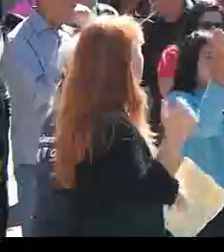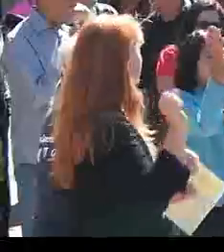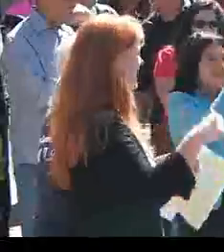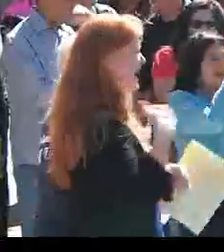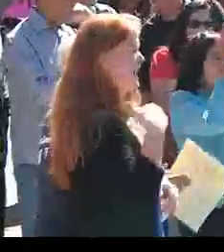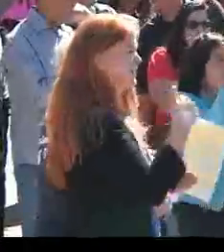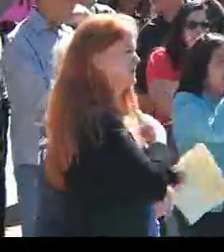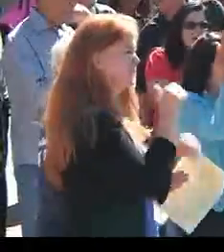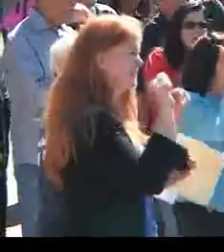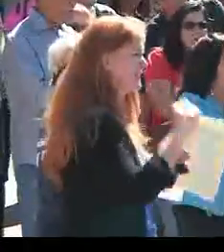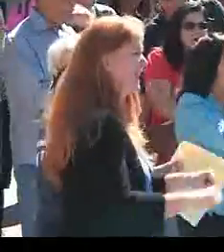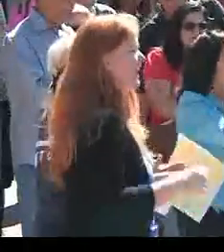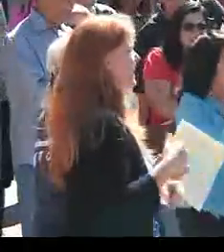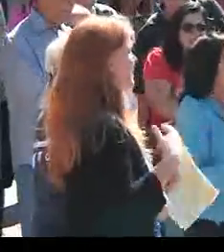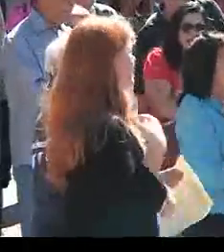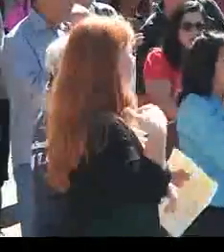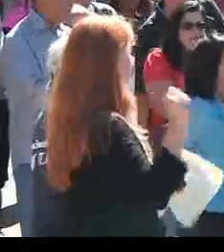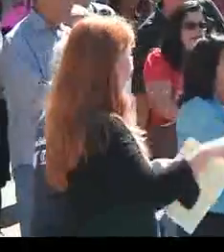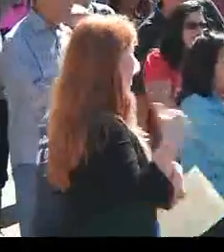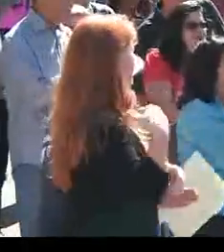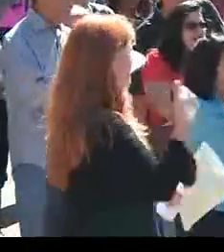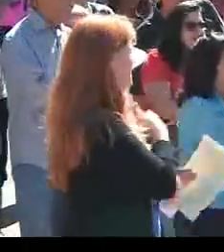puede.